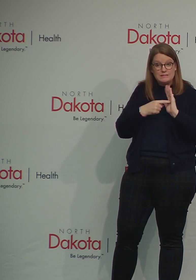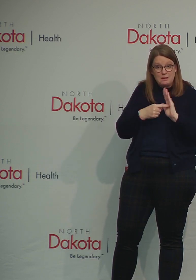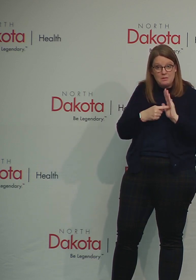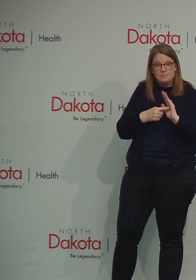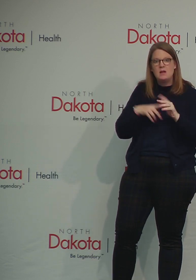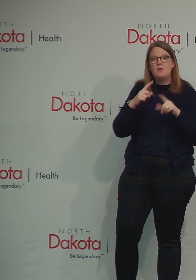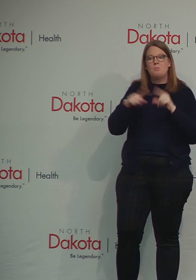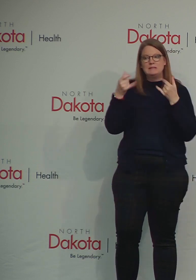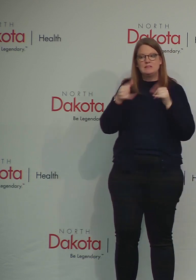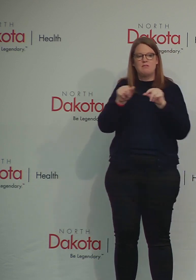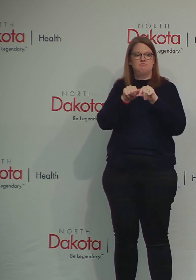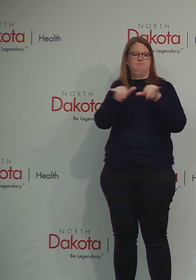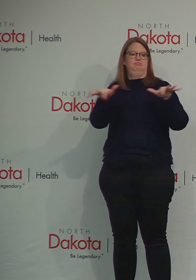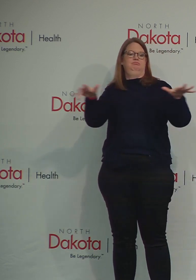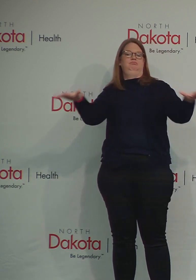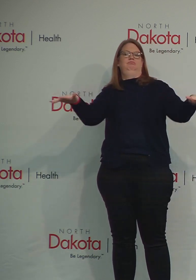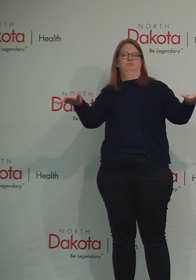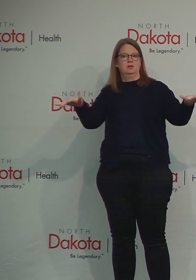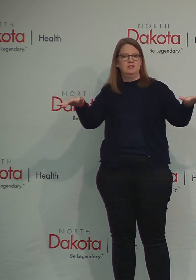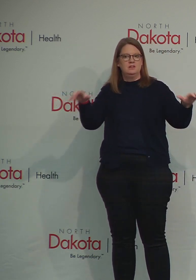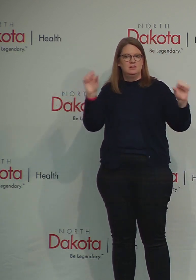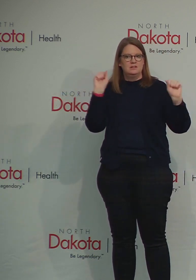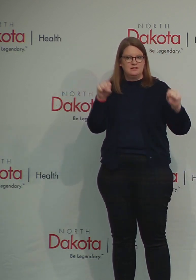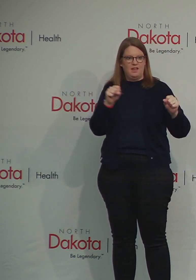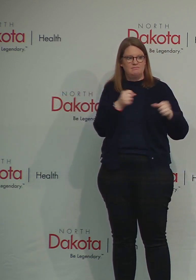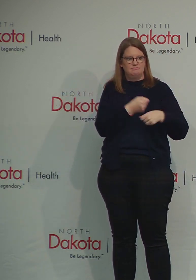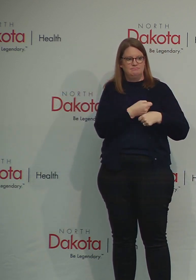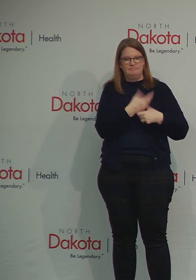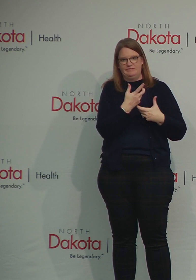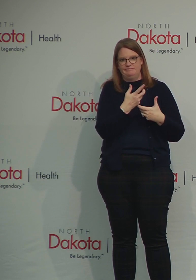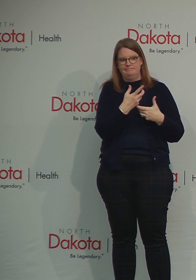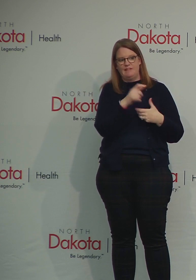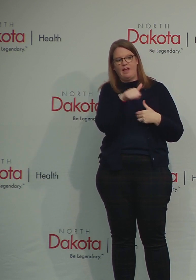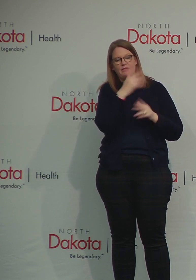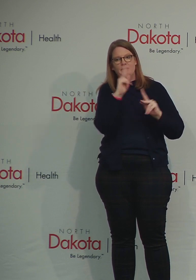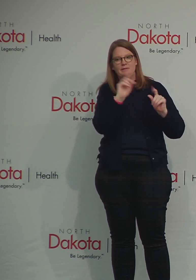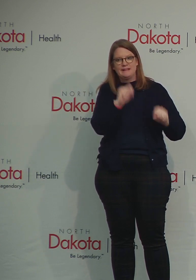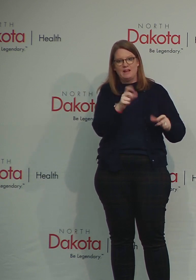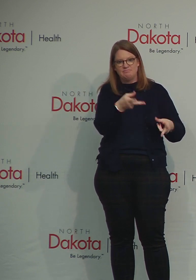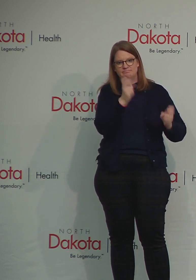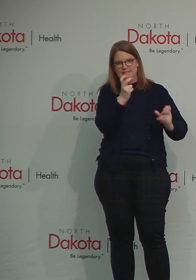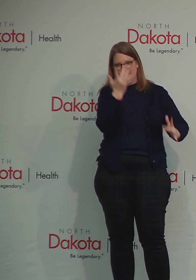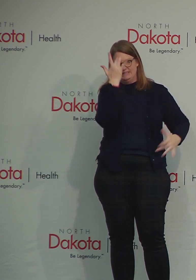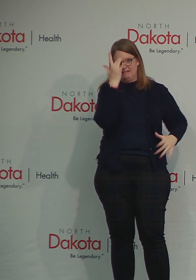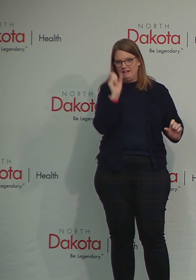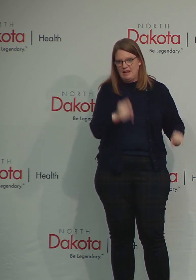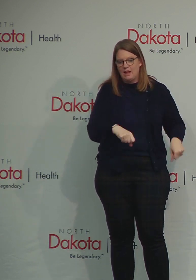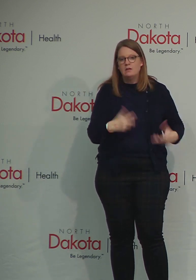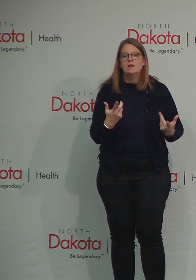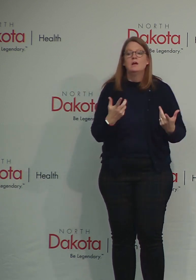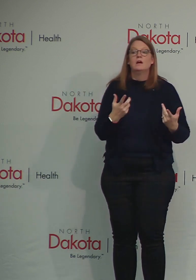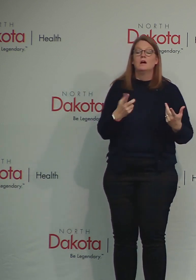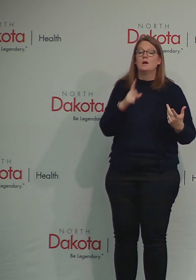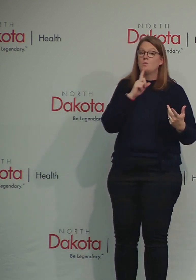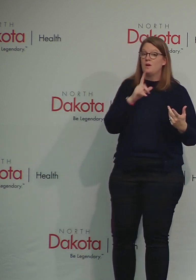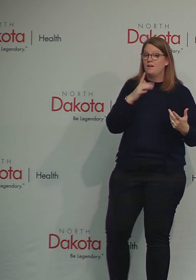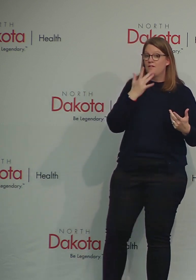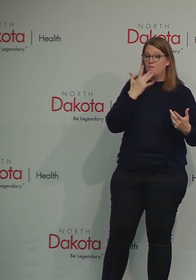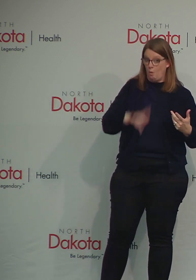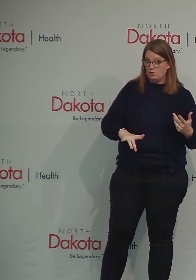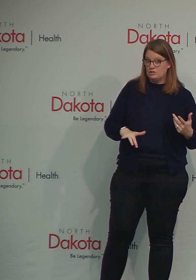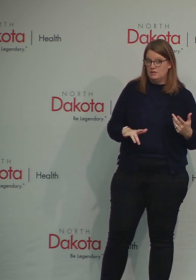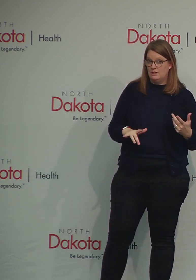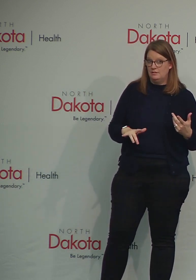don't have symptoms at the time. And all of this data coming out of Thanksgiving, well, we're fortunate that we haven't seen if you will,